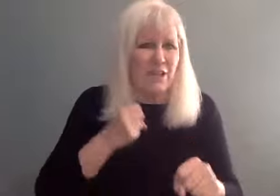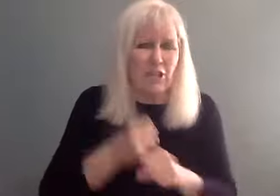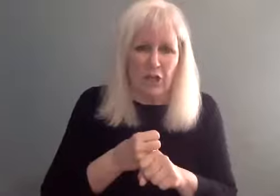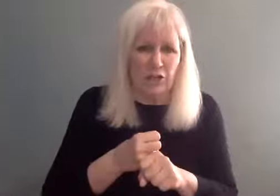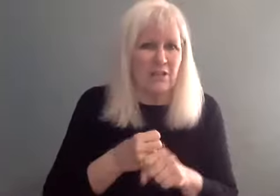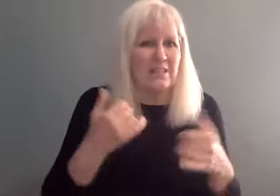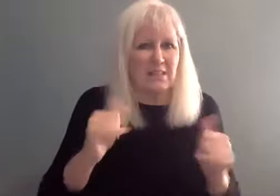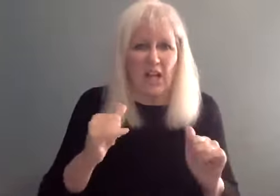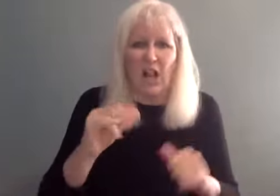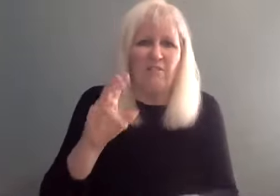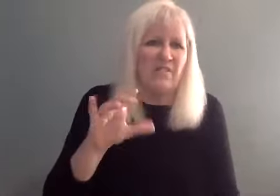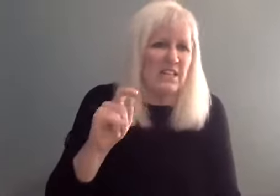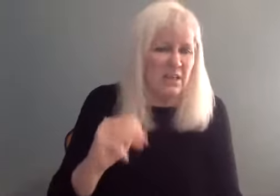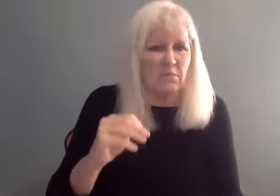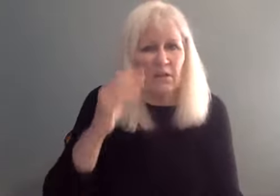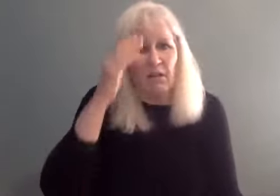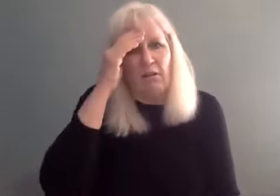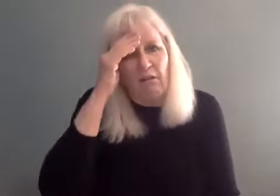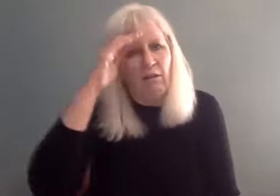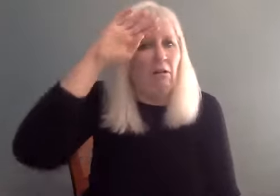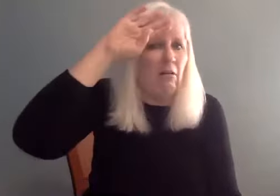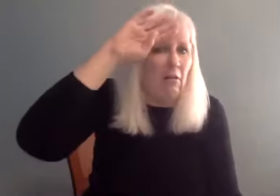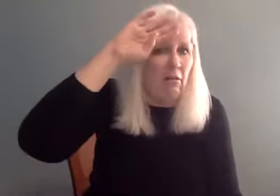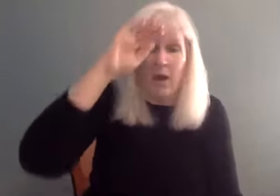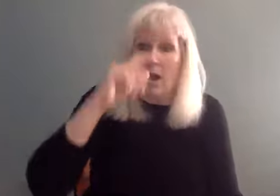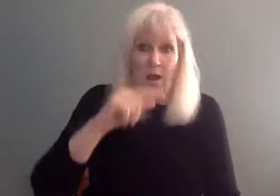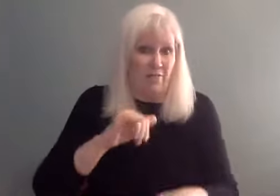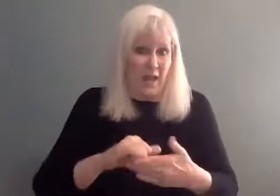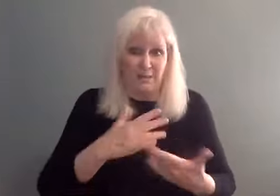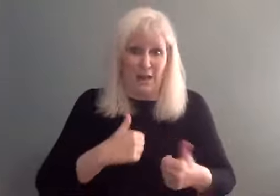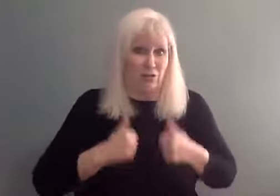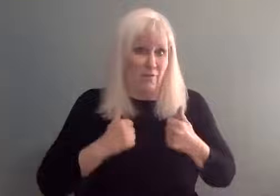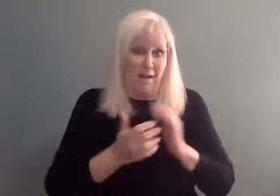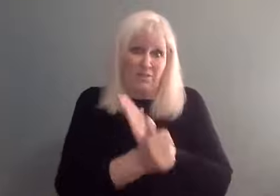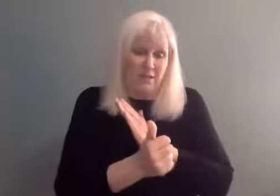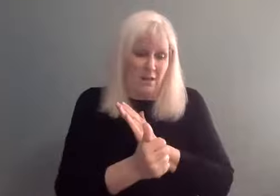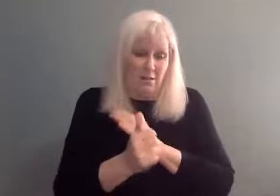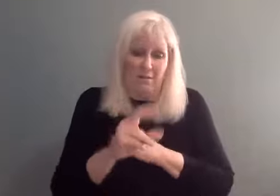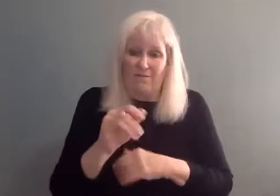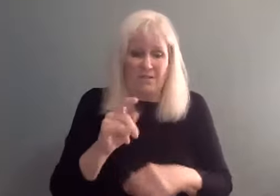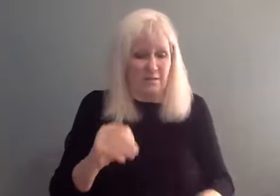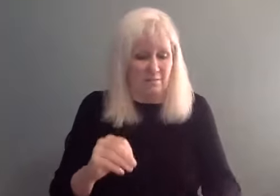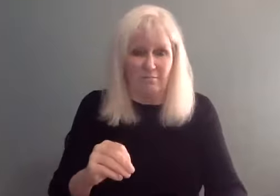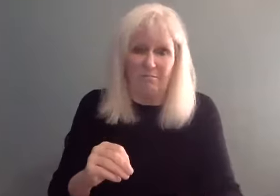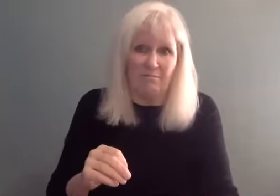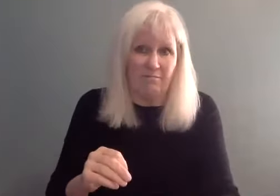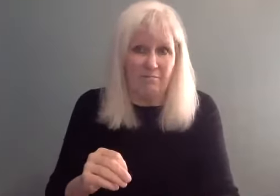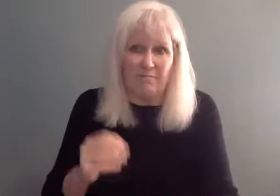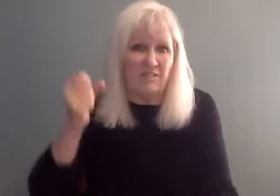not respond to that, because it was part of my survival. All of that defiance. And I hung